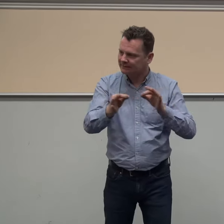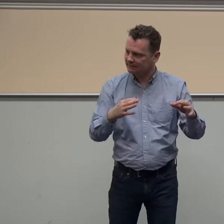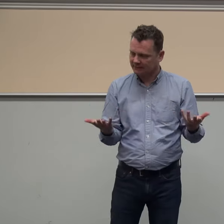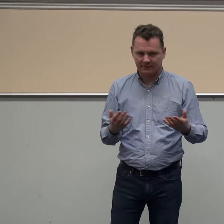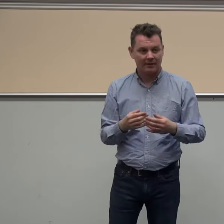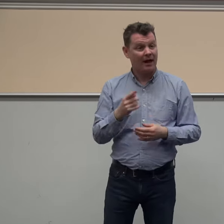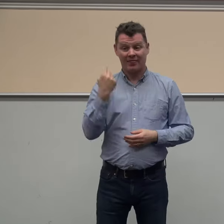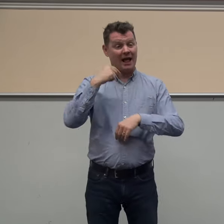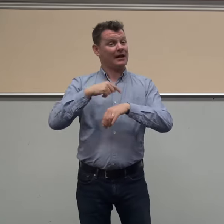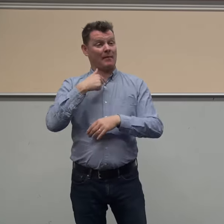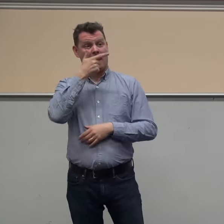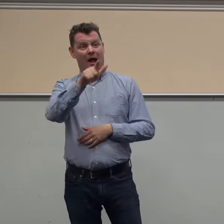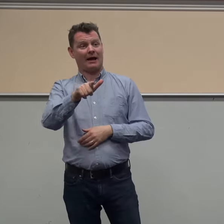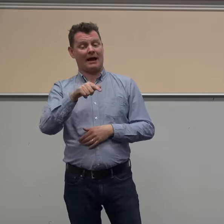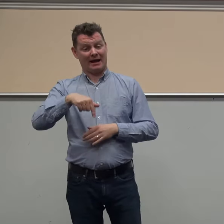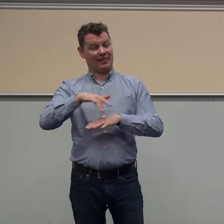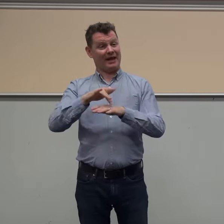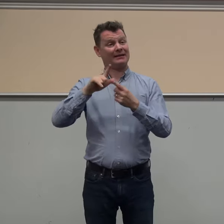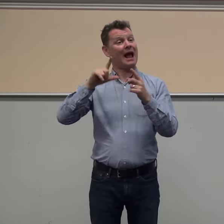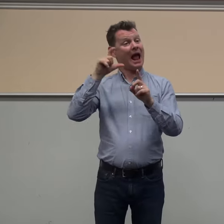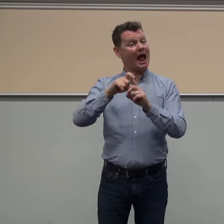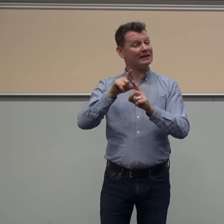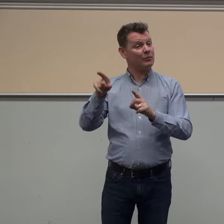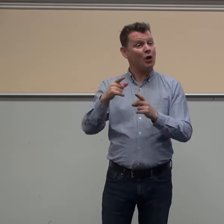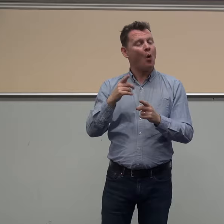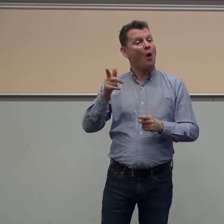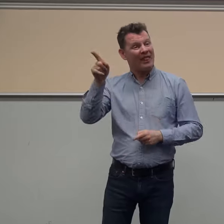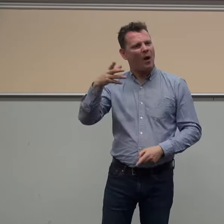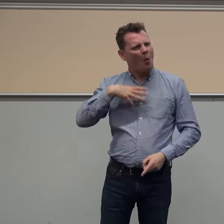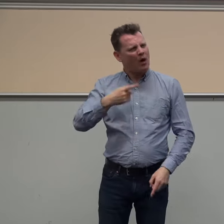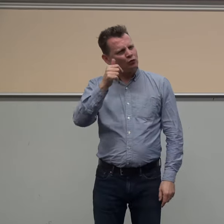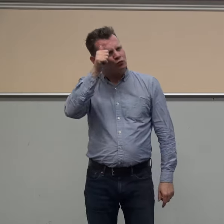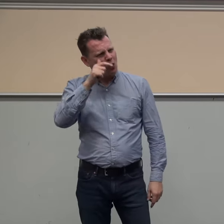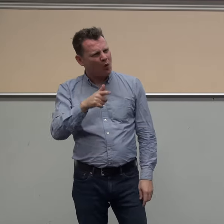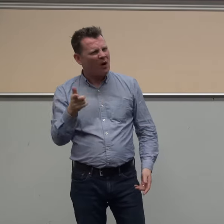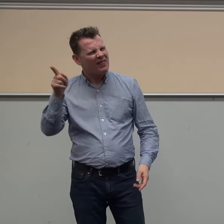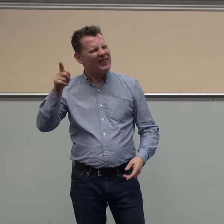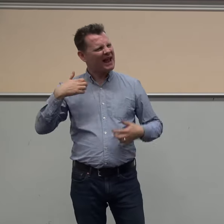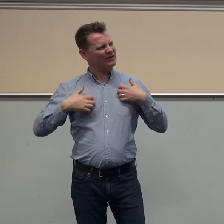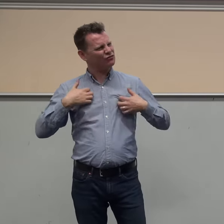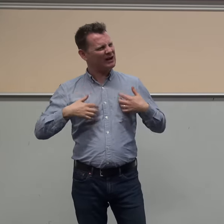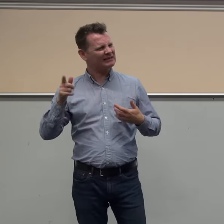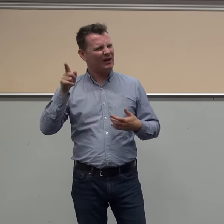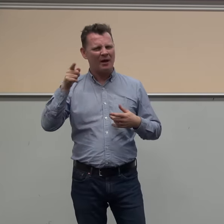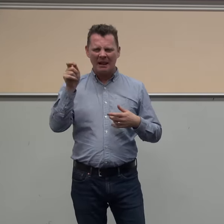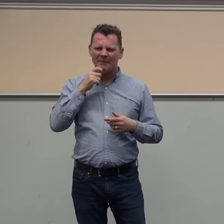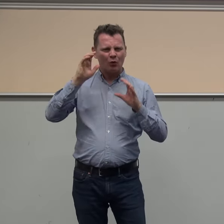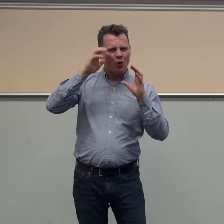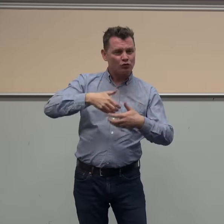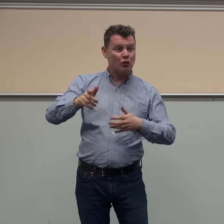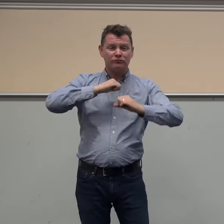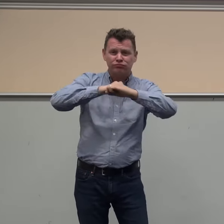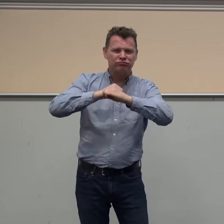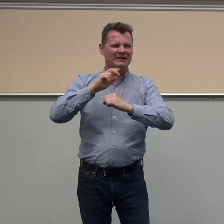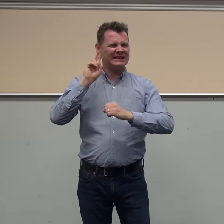do it, a theatre in Edinburgh was also looking for that research to be done, because they're concerned that the number of deaf audience